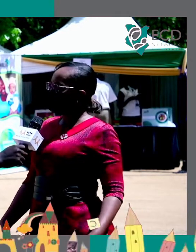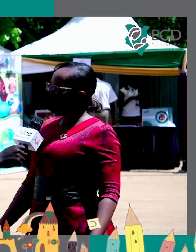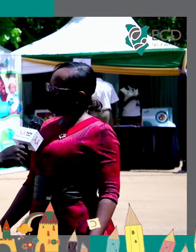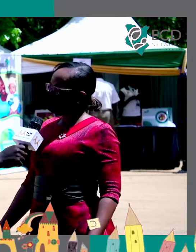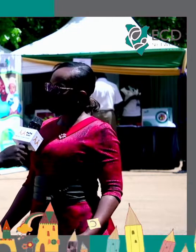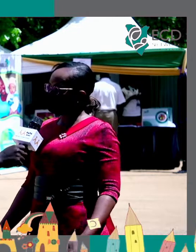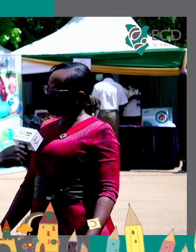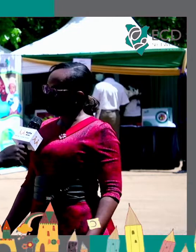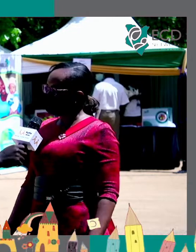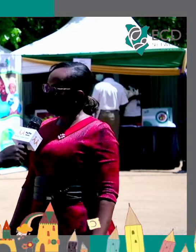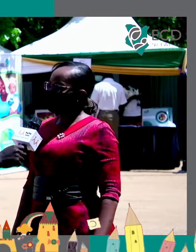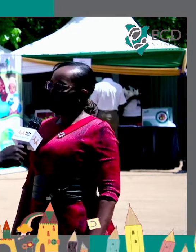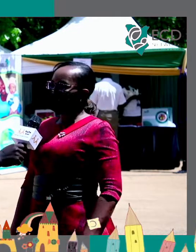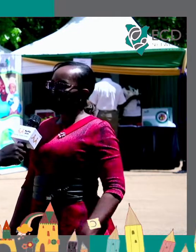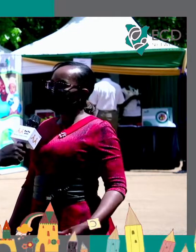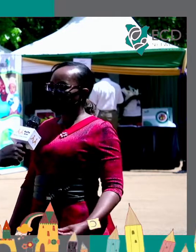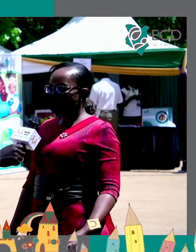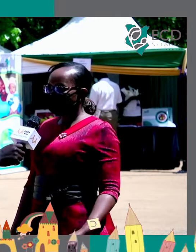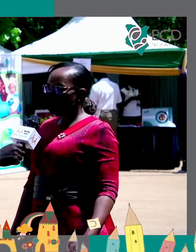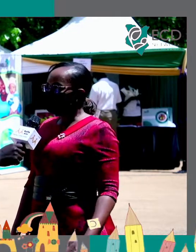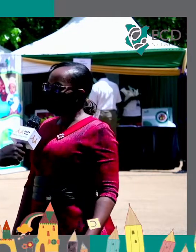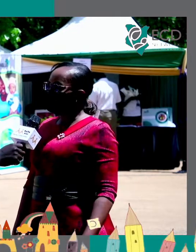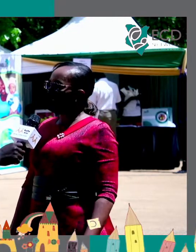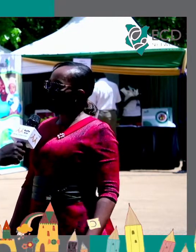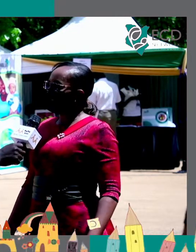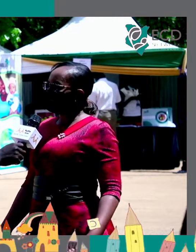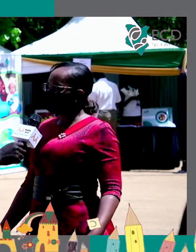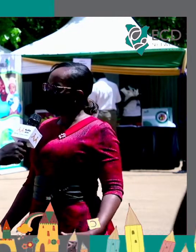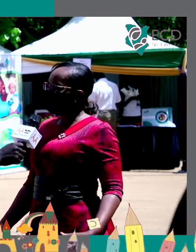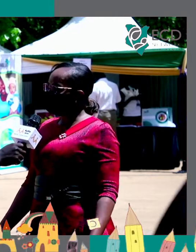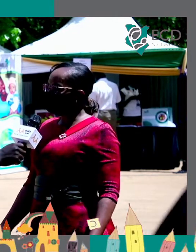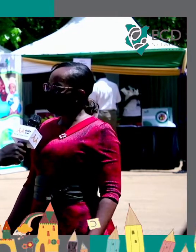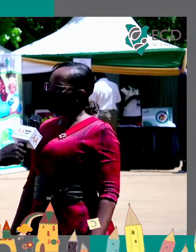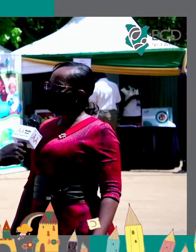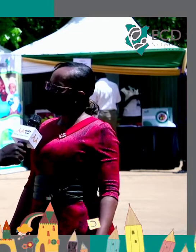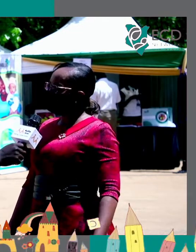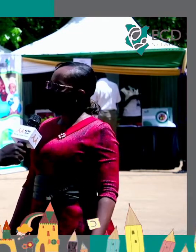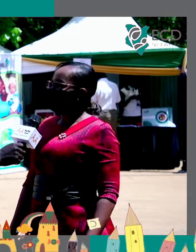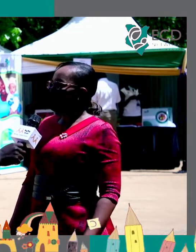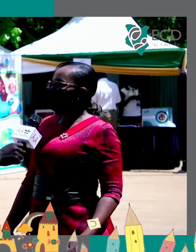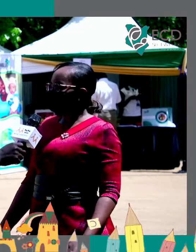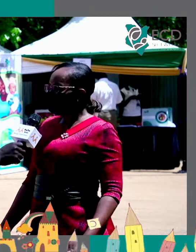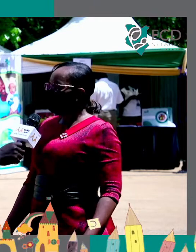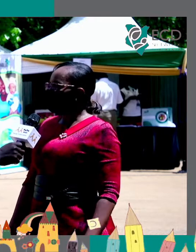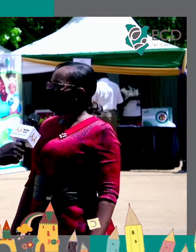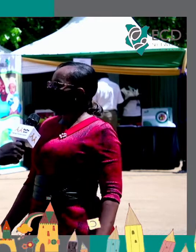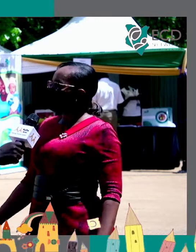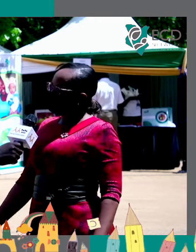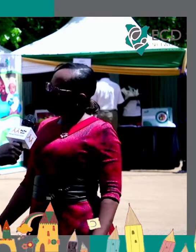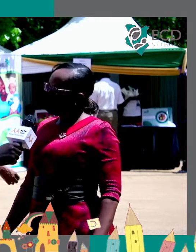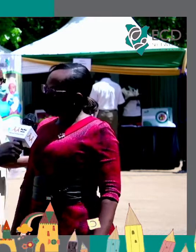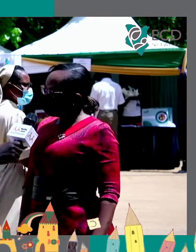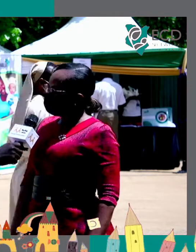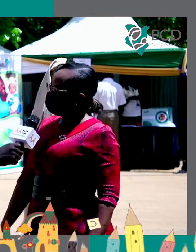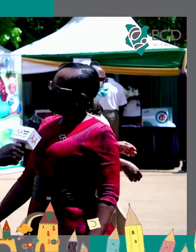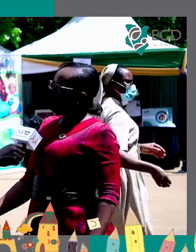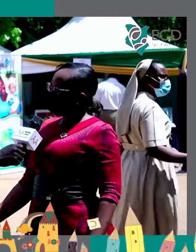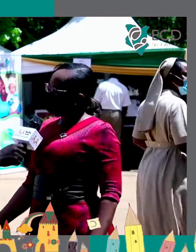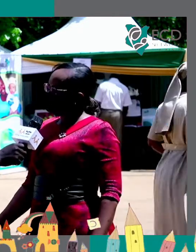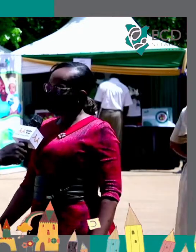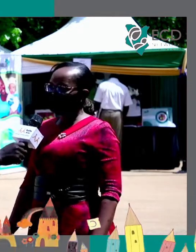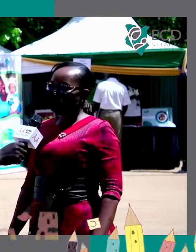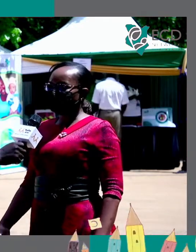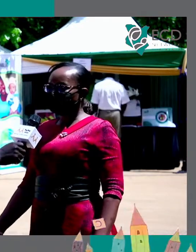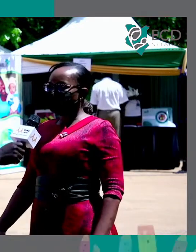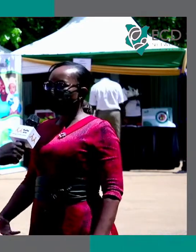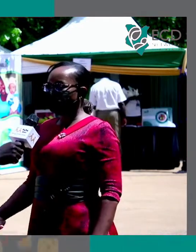made these services accessible. So the important thing is to plan and be ready for an eventuality such as a